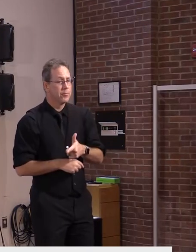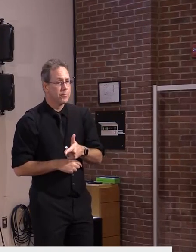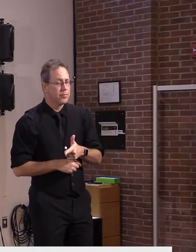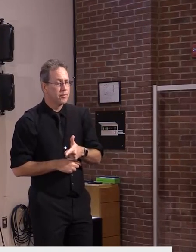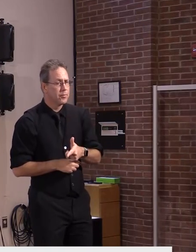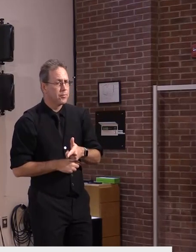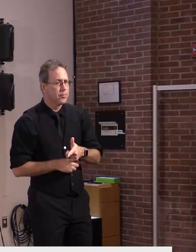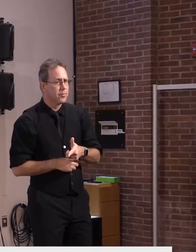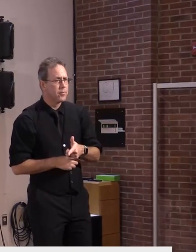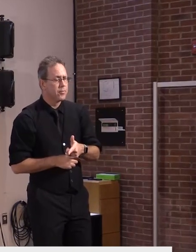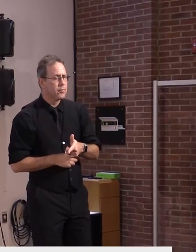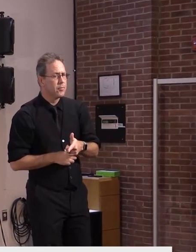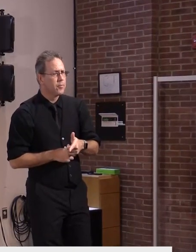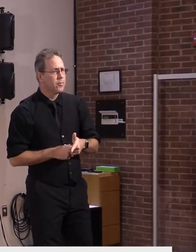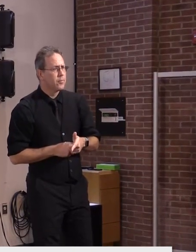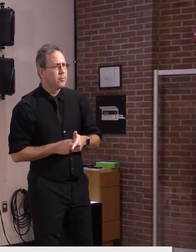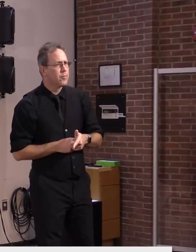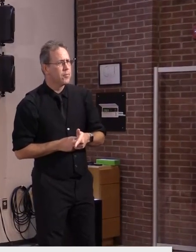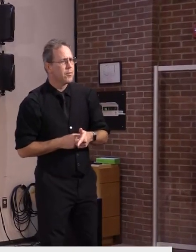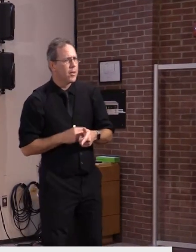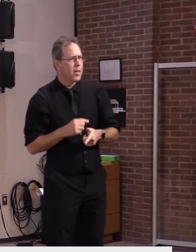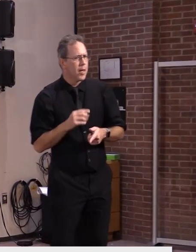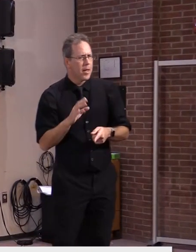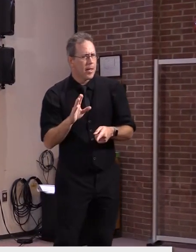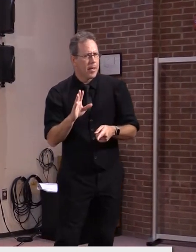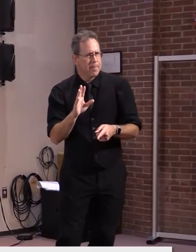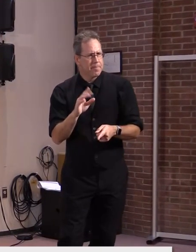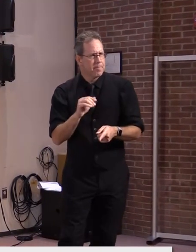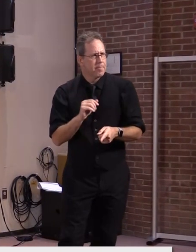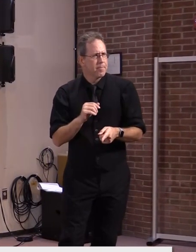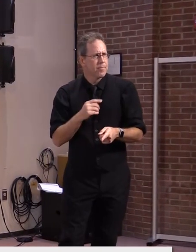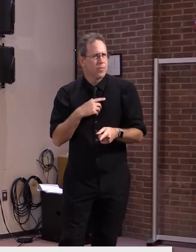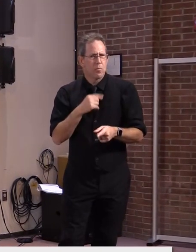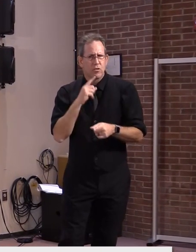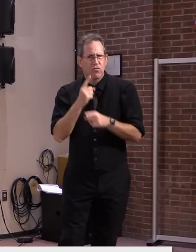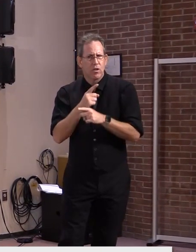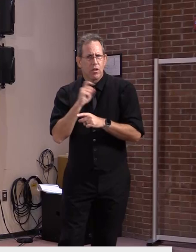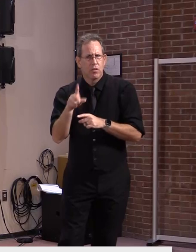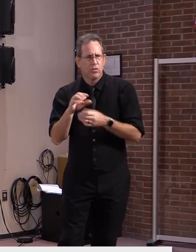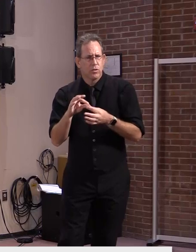I don't want to get this wrong. Who is catching COVID right now?